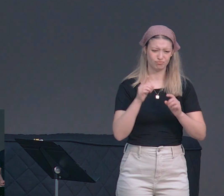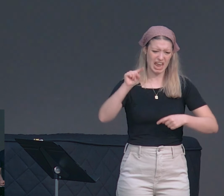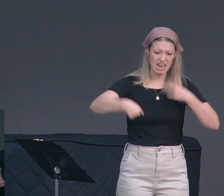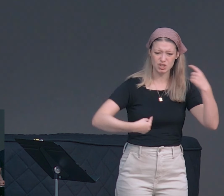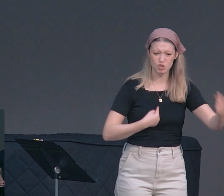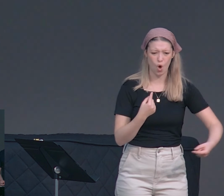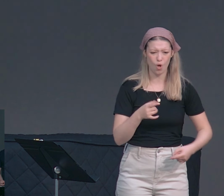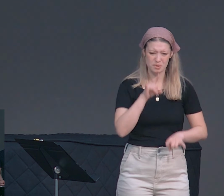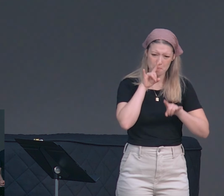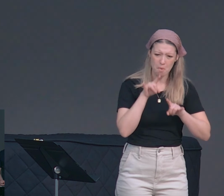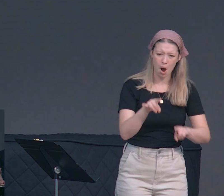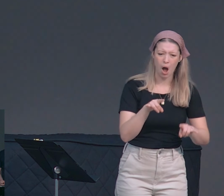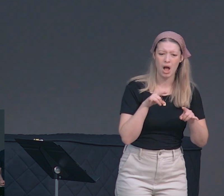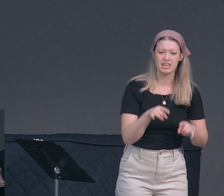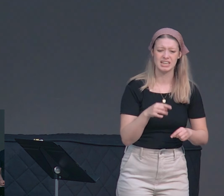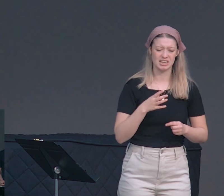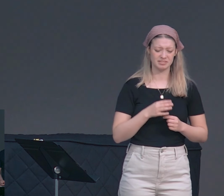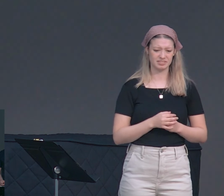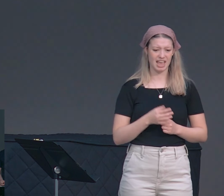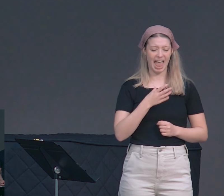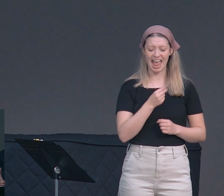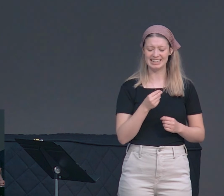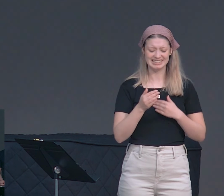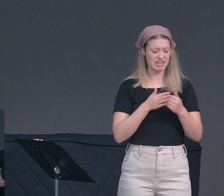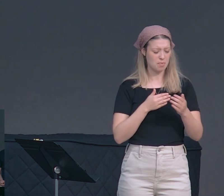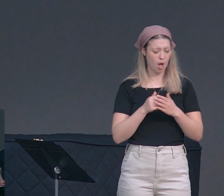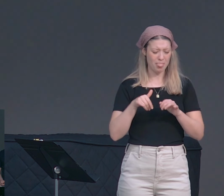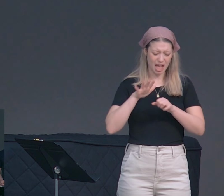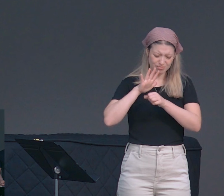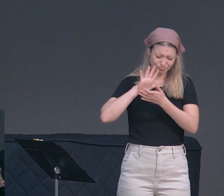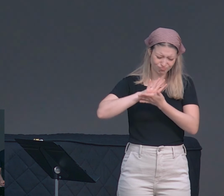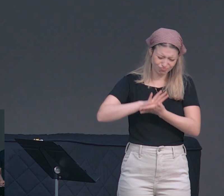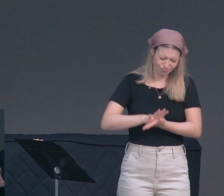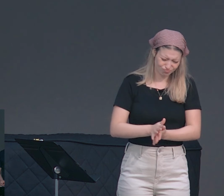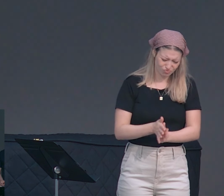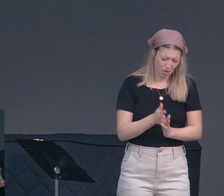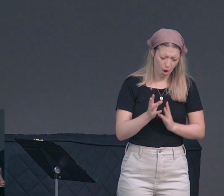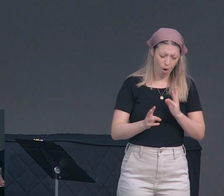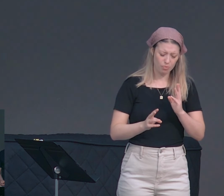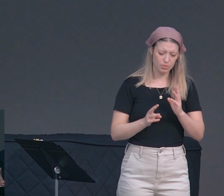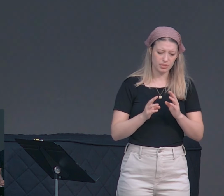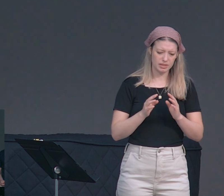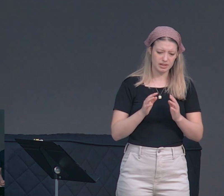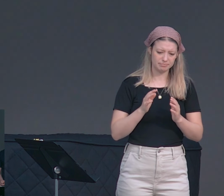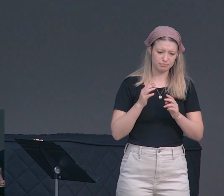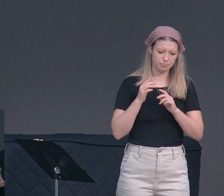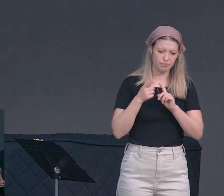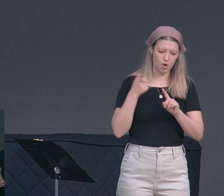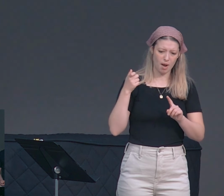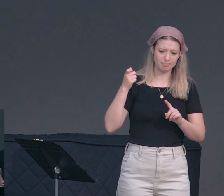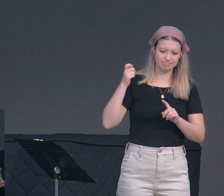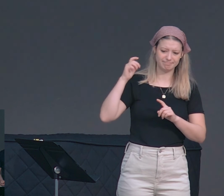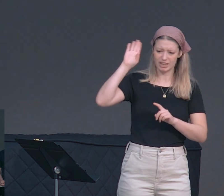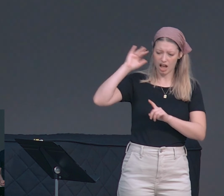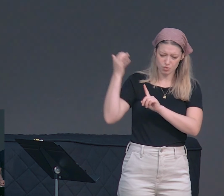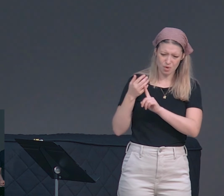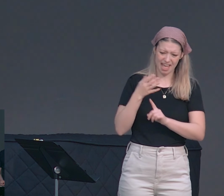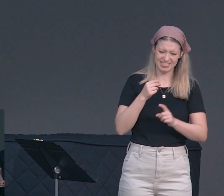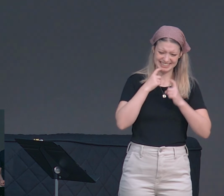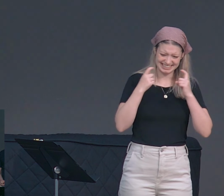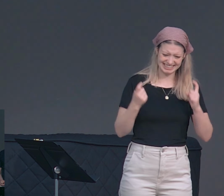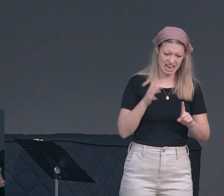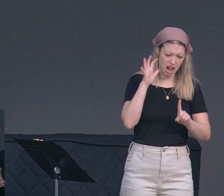each mocking shout, and in spite of the crushing weight of a world of sin, lovingly offer himself